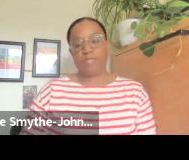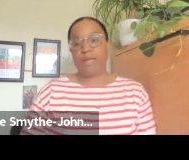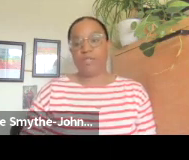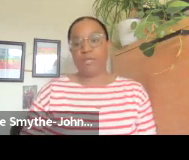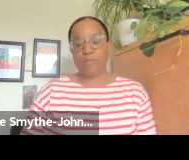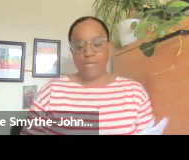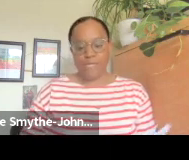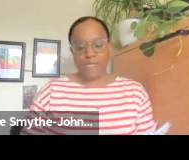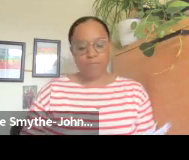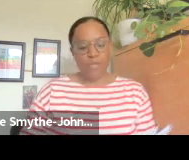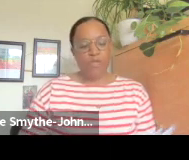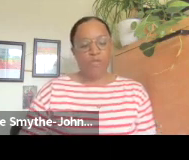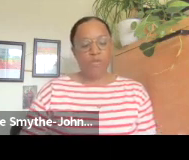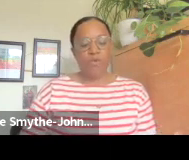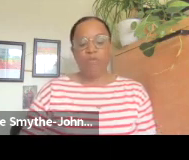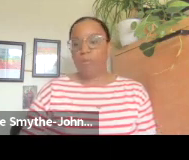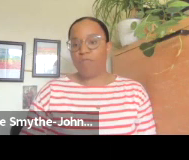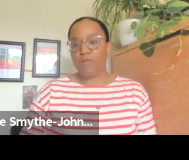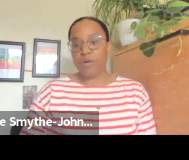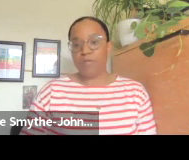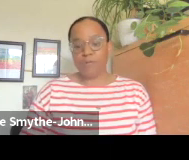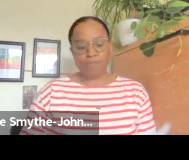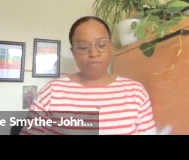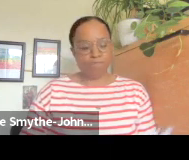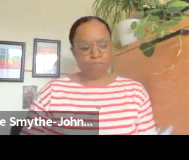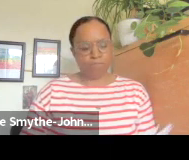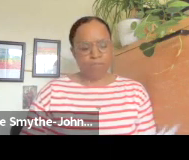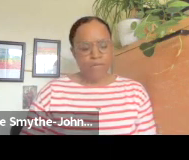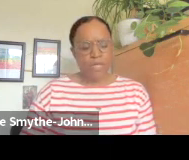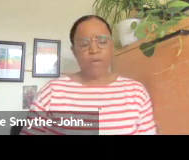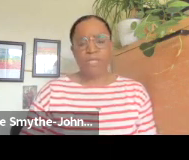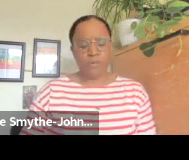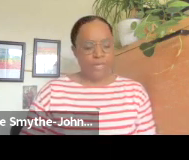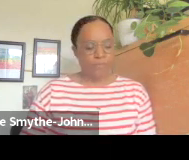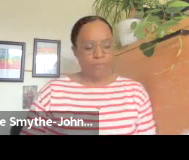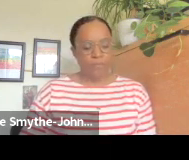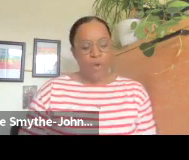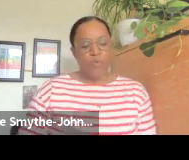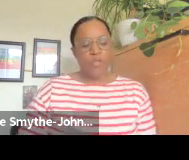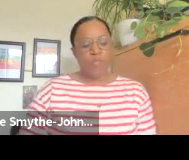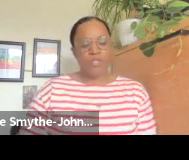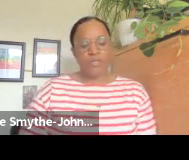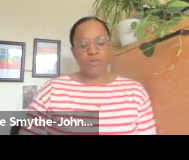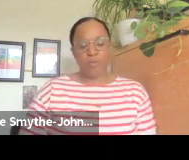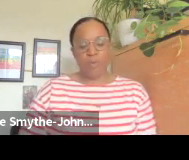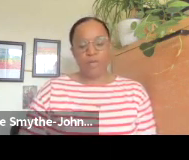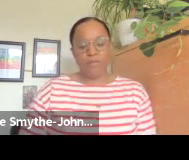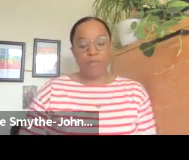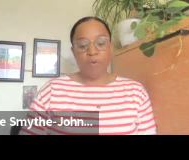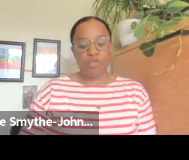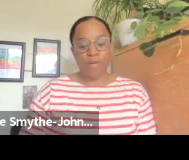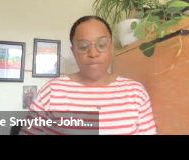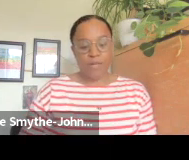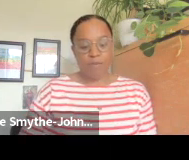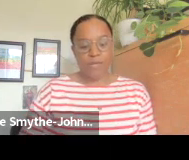picturesque and naturalist paintings through the new form of photography. Thompson notes that where the picturesque New Jamaica